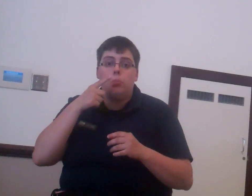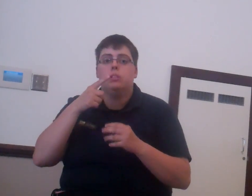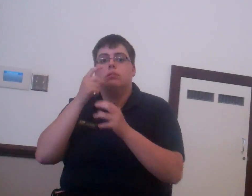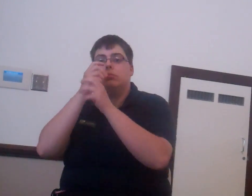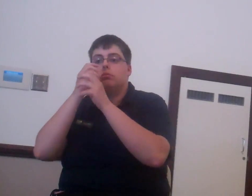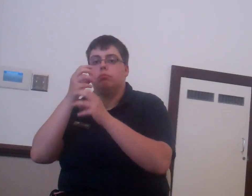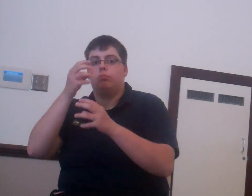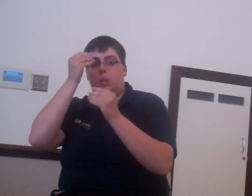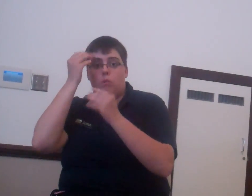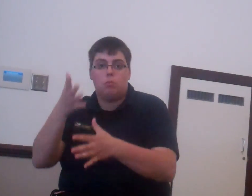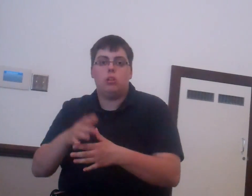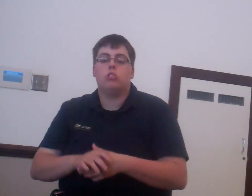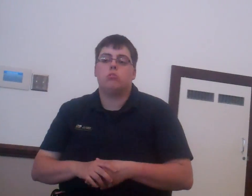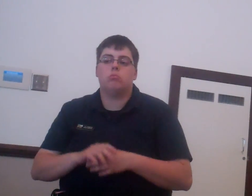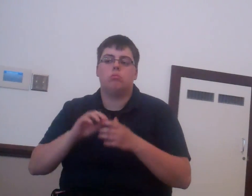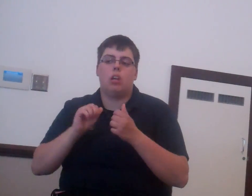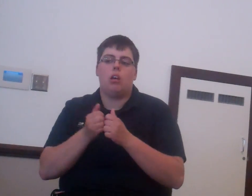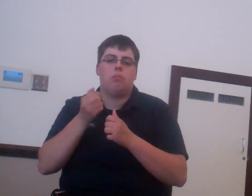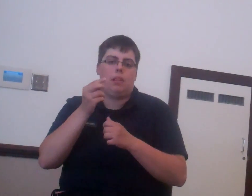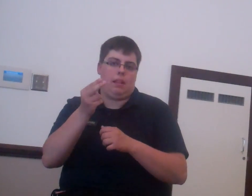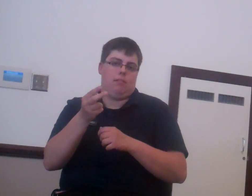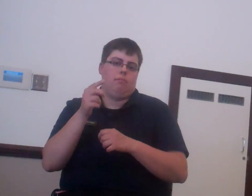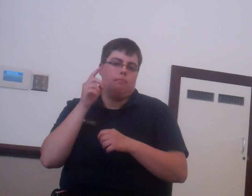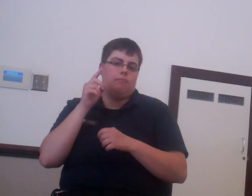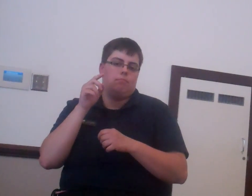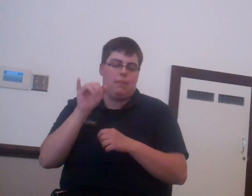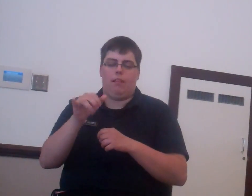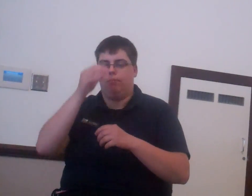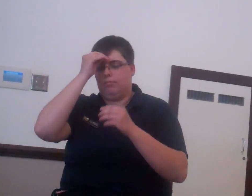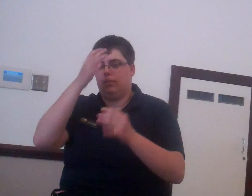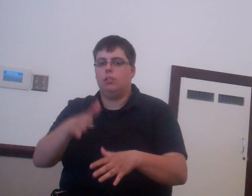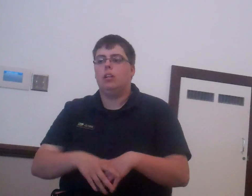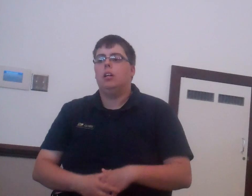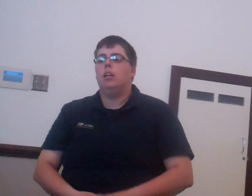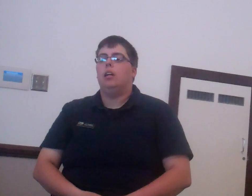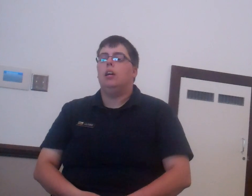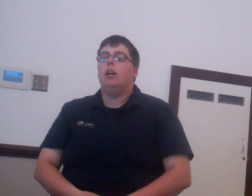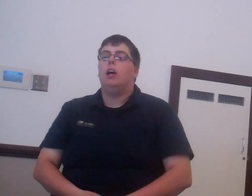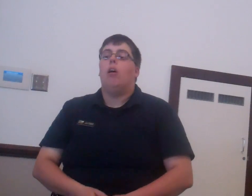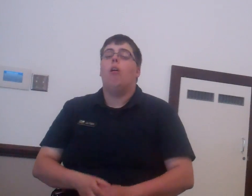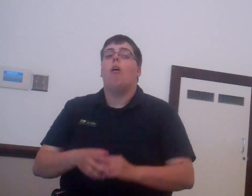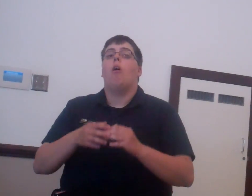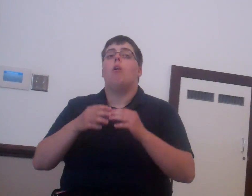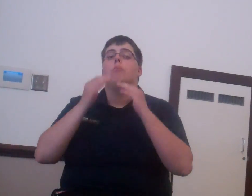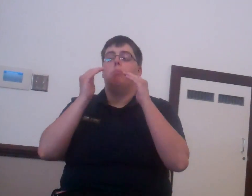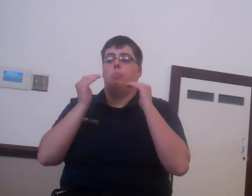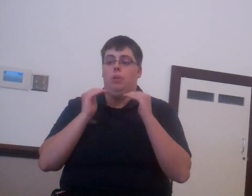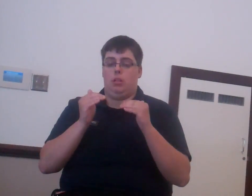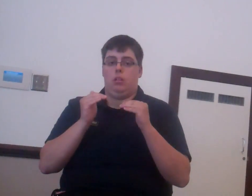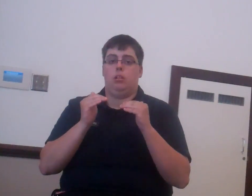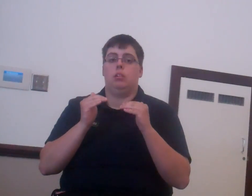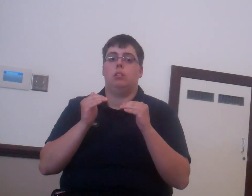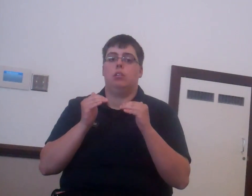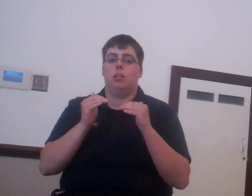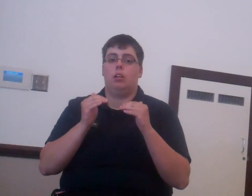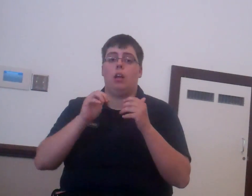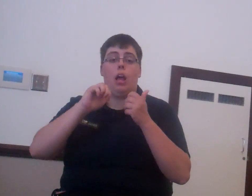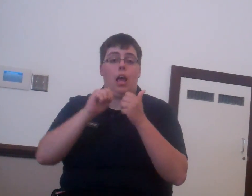being used. So some people's most organizations use email a lot.